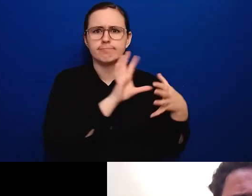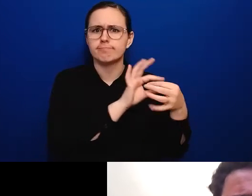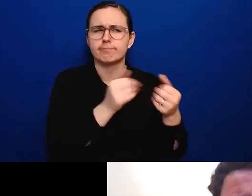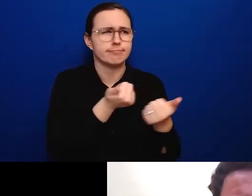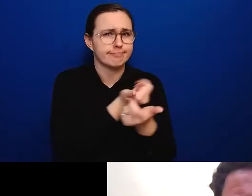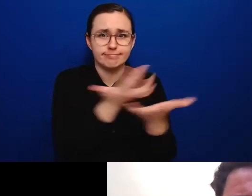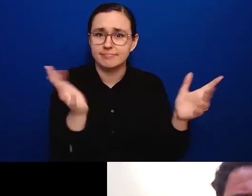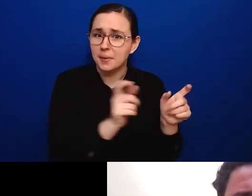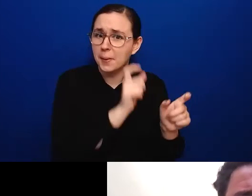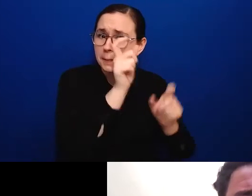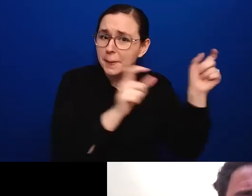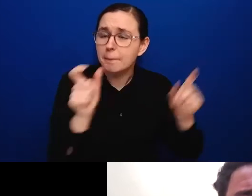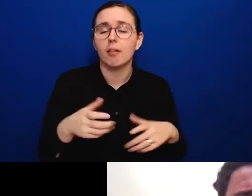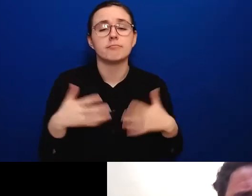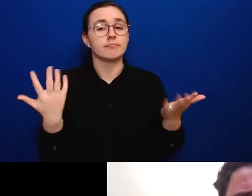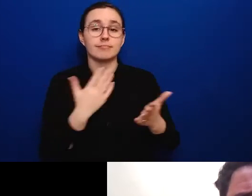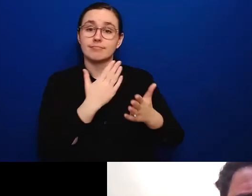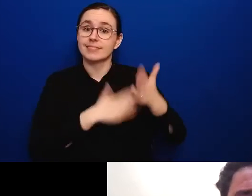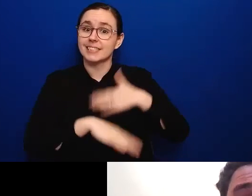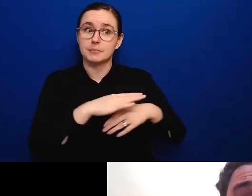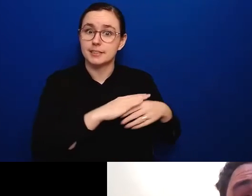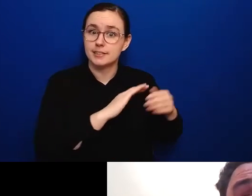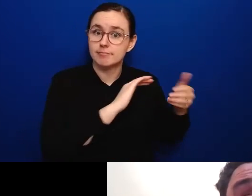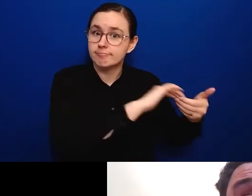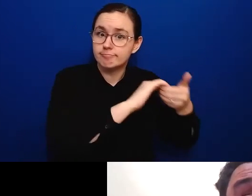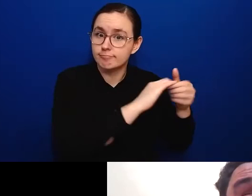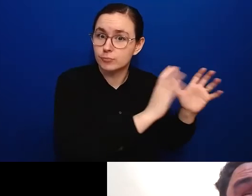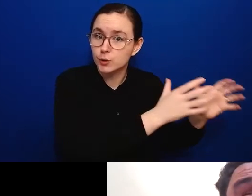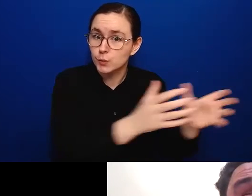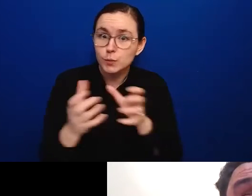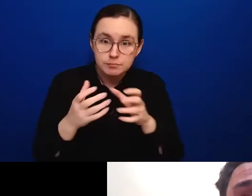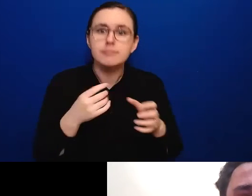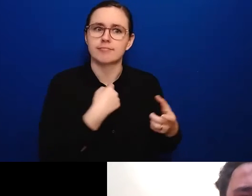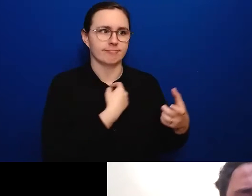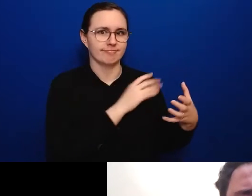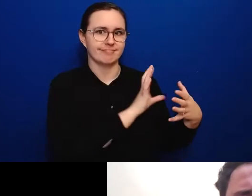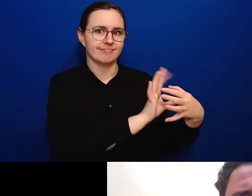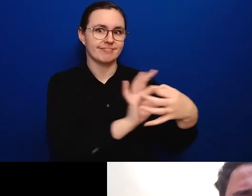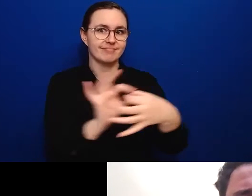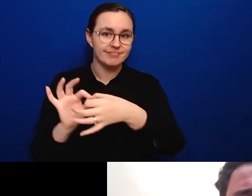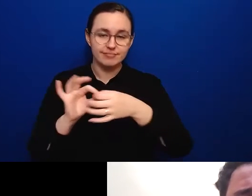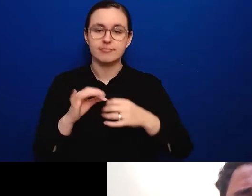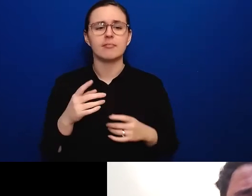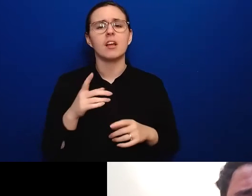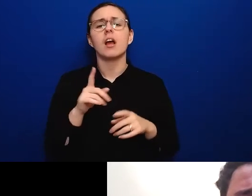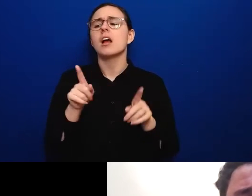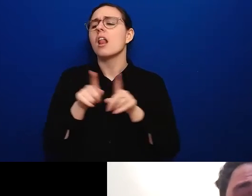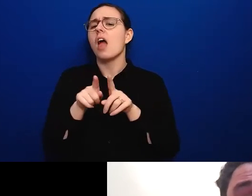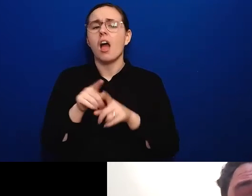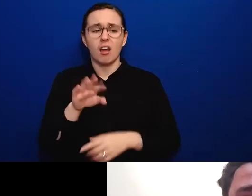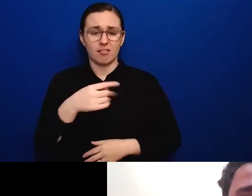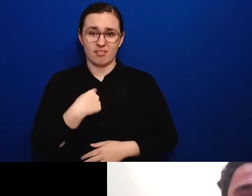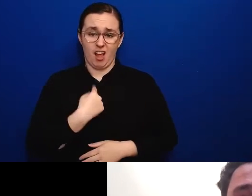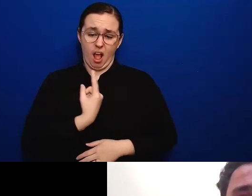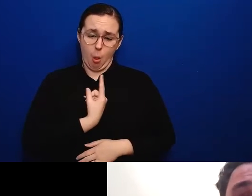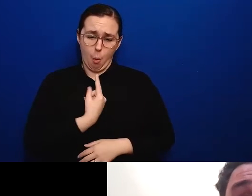"Nothing alone we can do so little; together we can do a lot." And that is the reality, because when you are connected with the cross